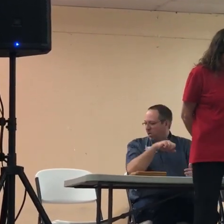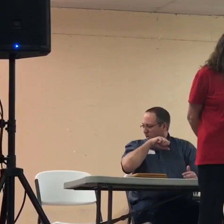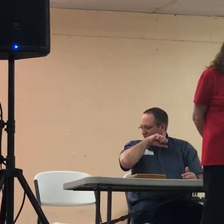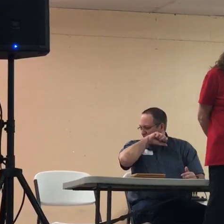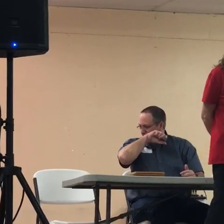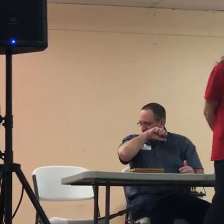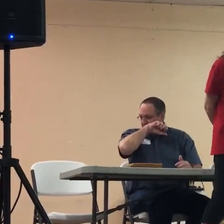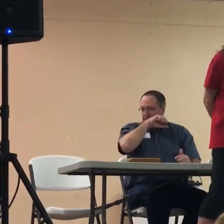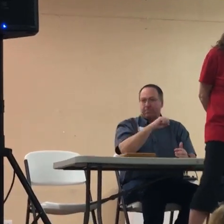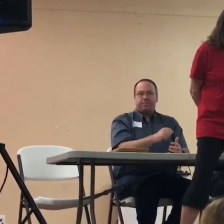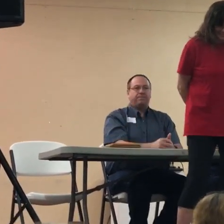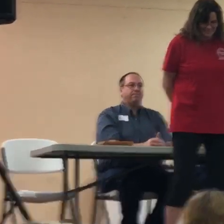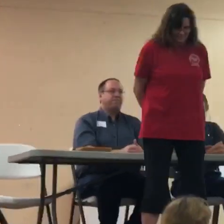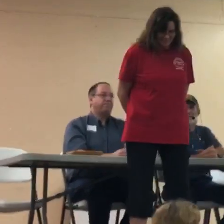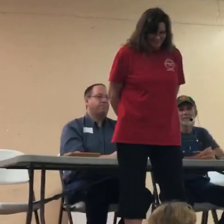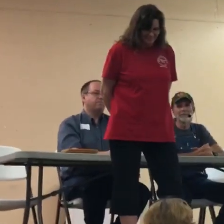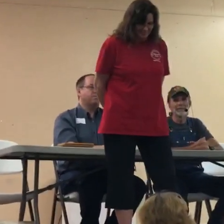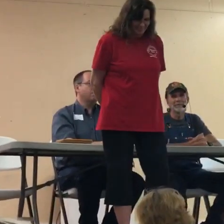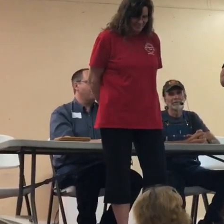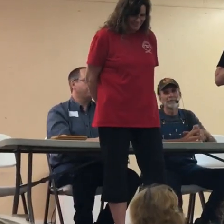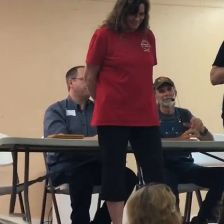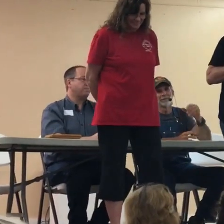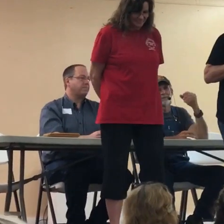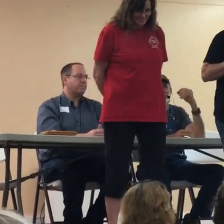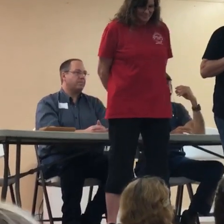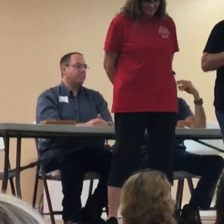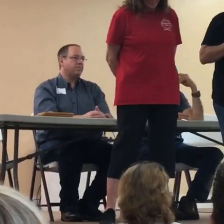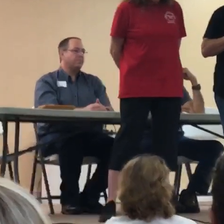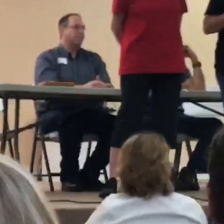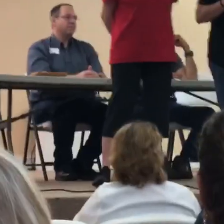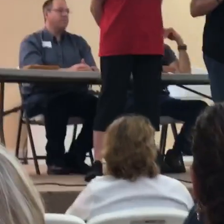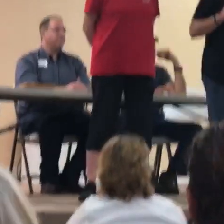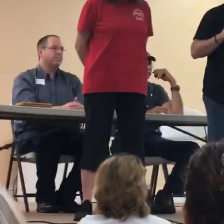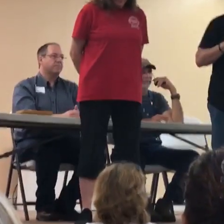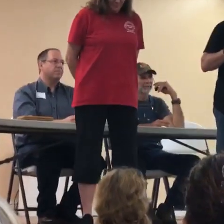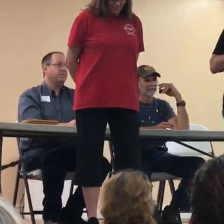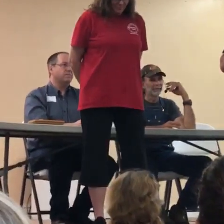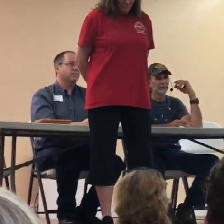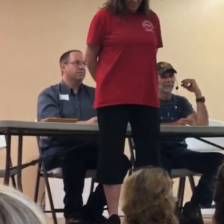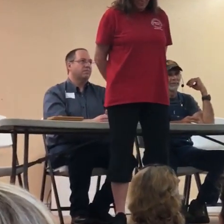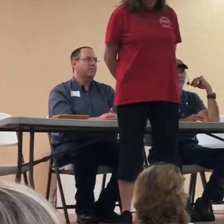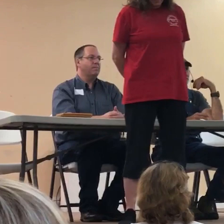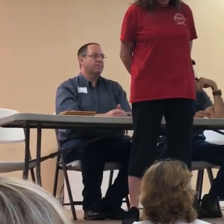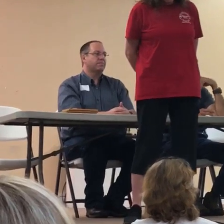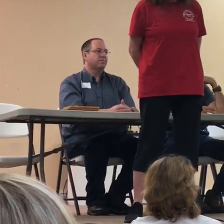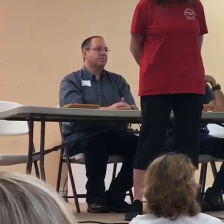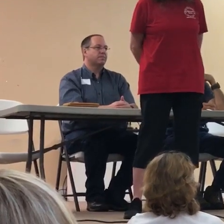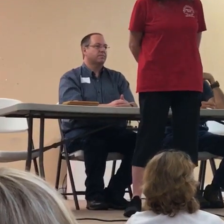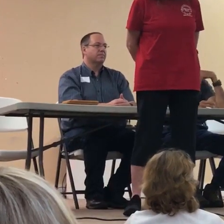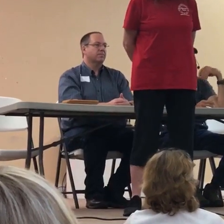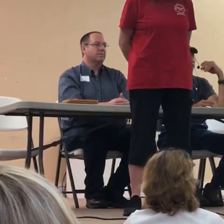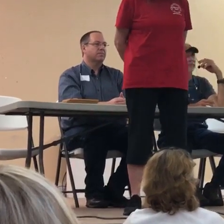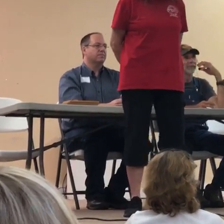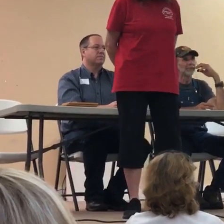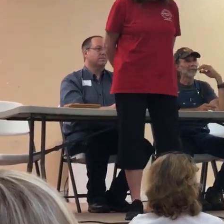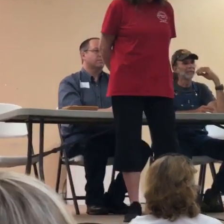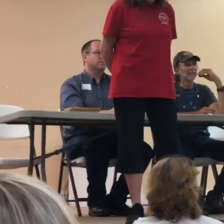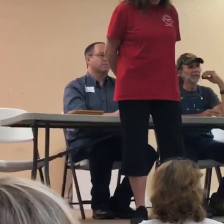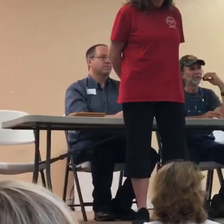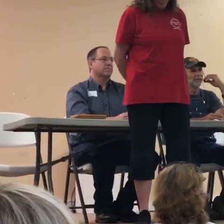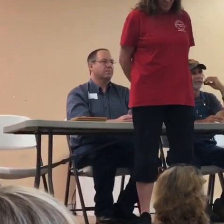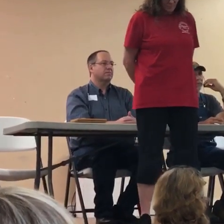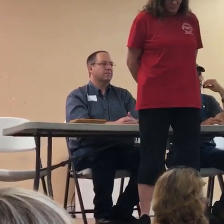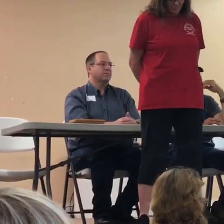I'm a guy who sings and there's a big difference. so, you know, if I choke, just remember,